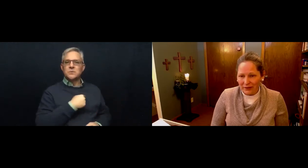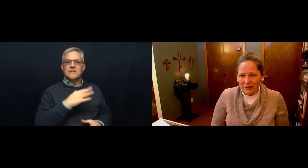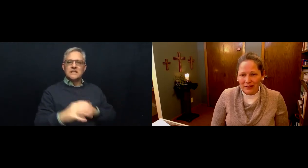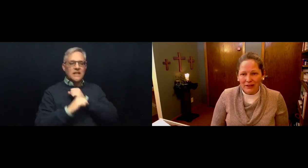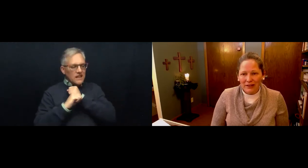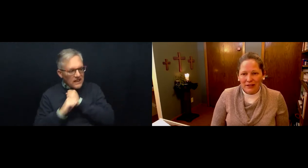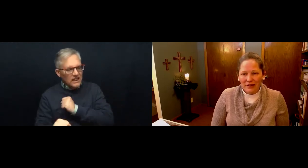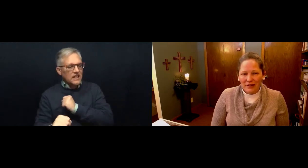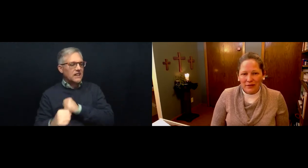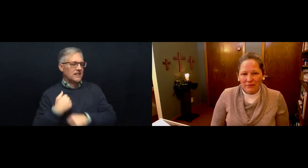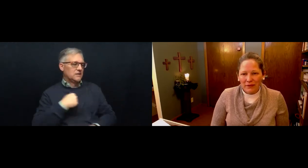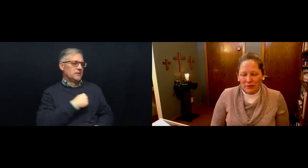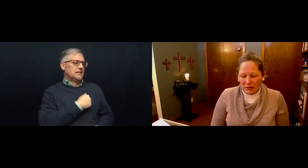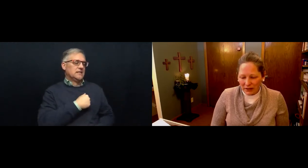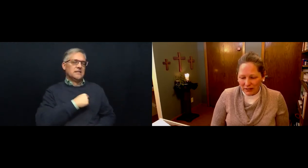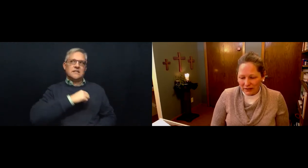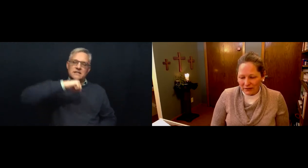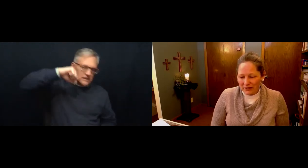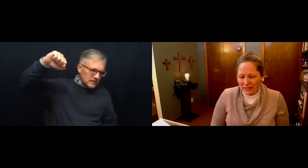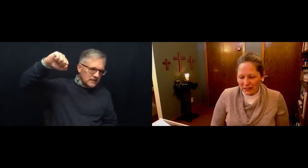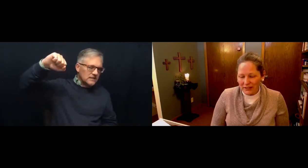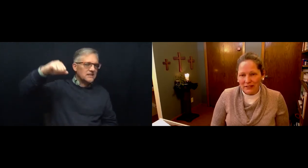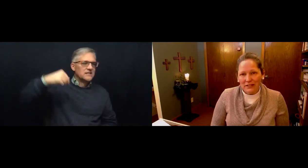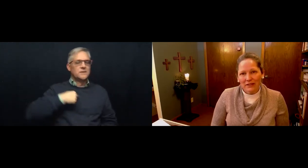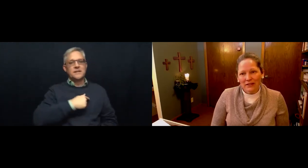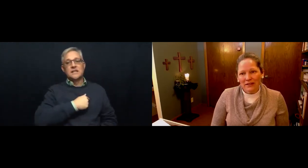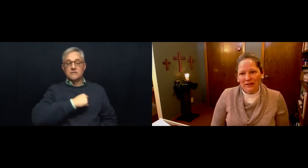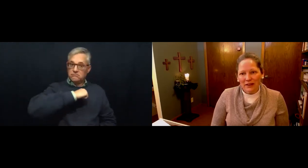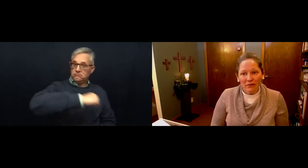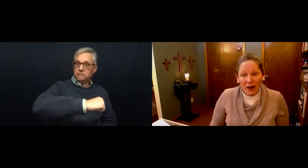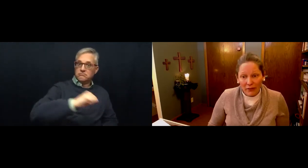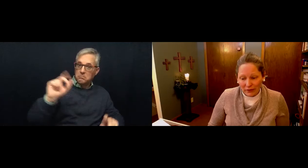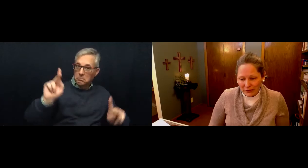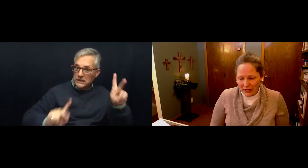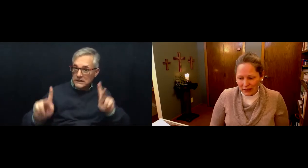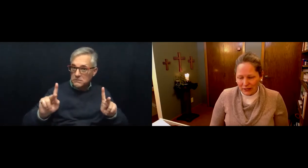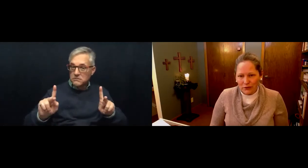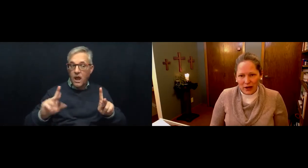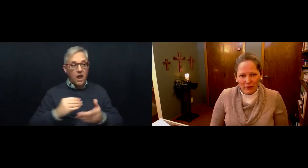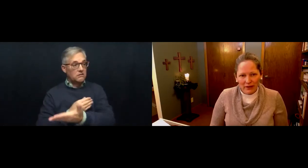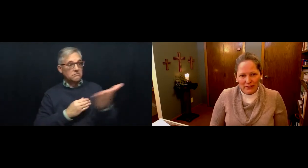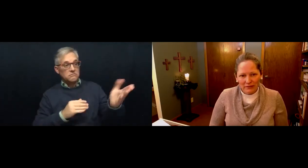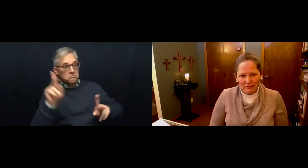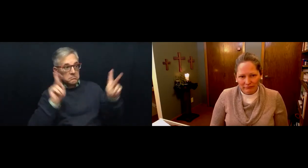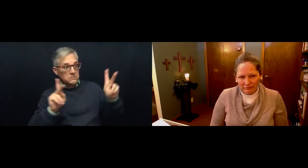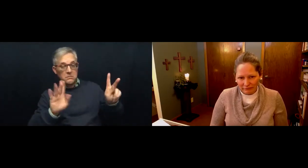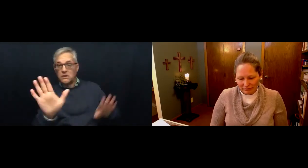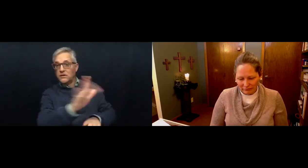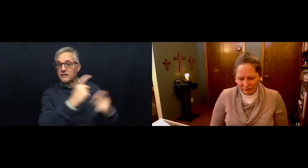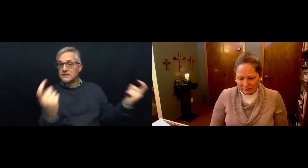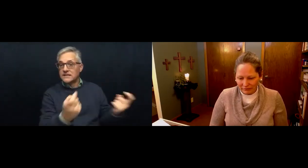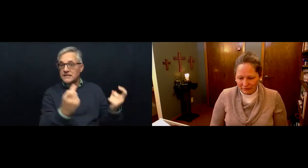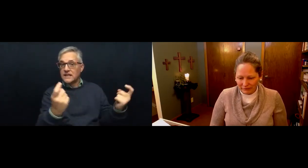another, and because of the sins of others that entrap us.